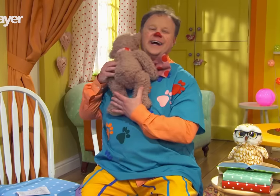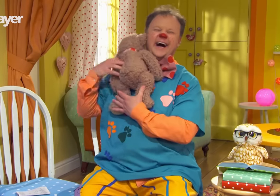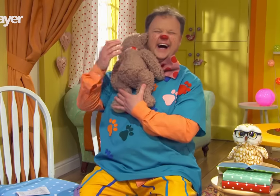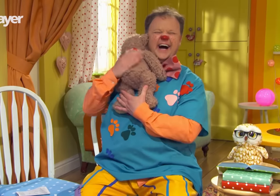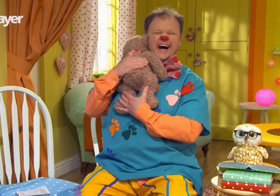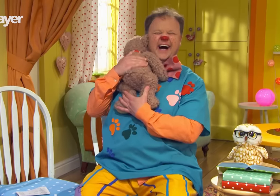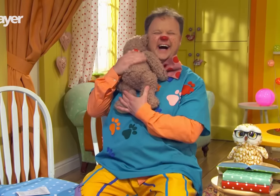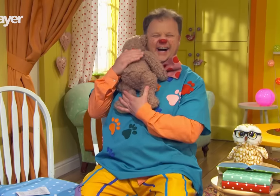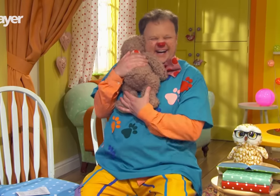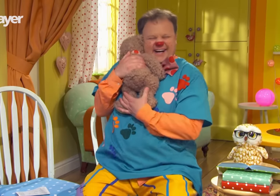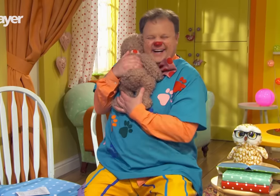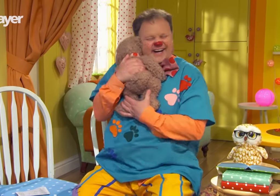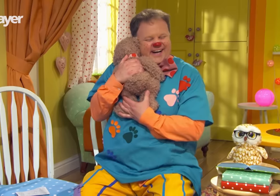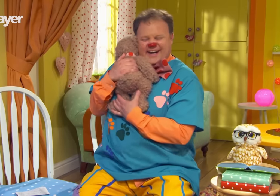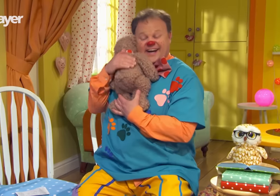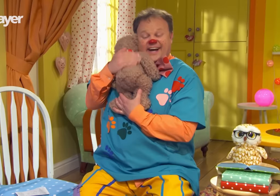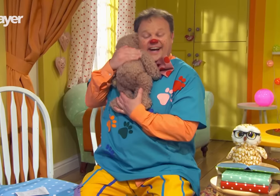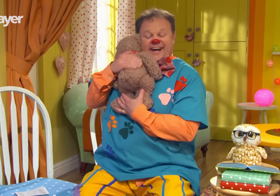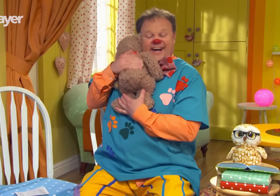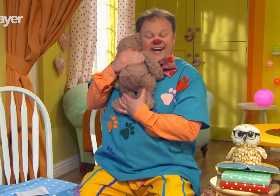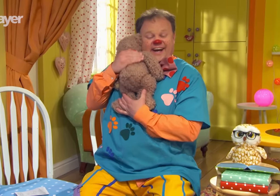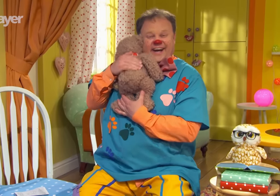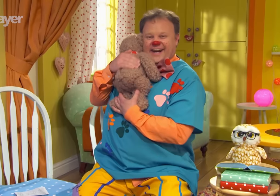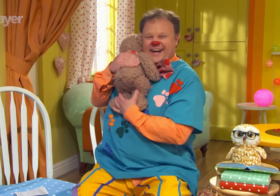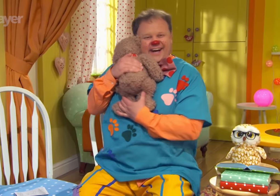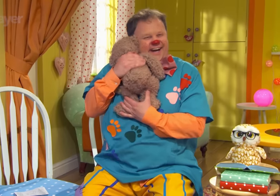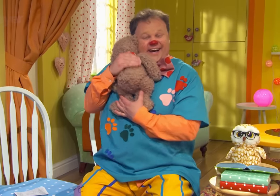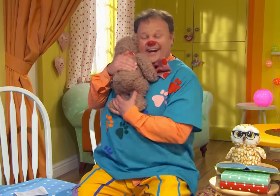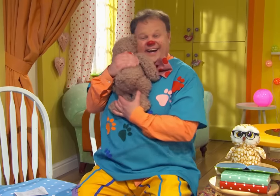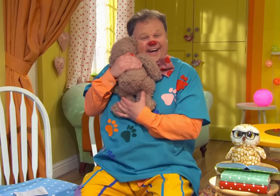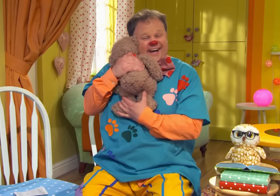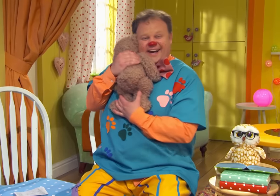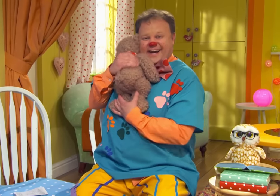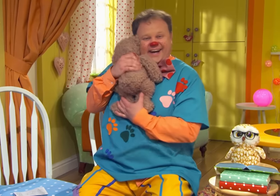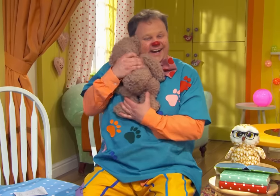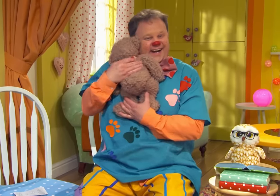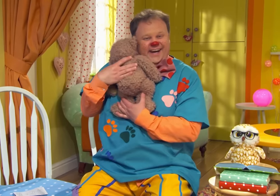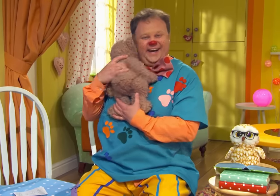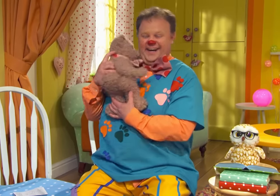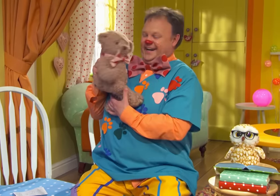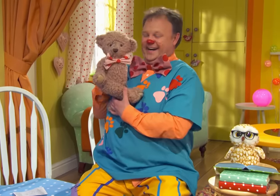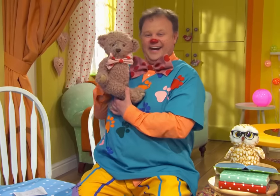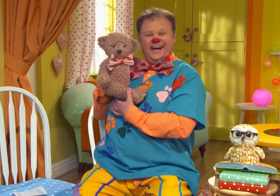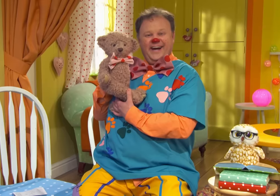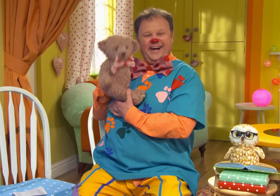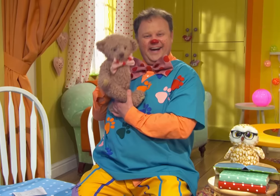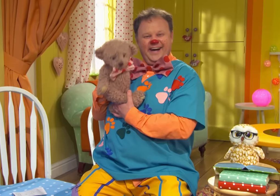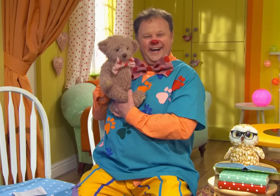Good idea, Mr. Tumble. A bear hug really is the best medicine to help you feel better.